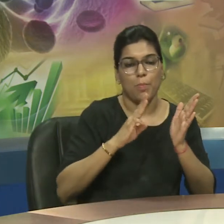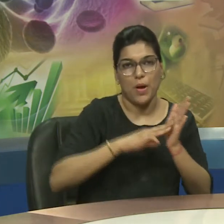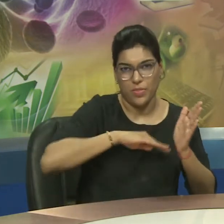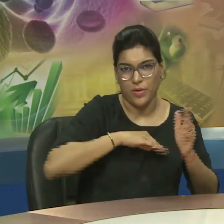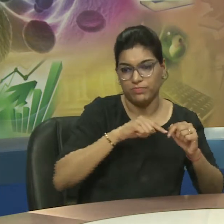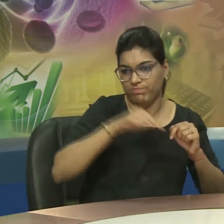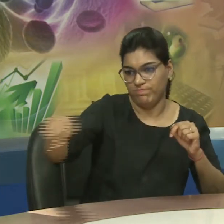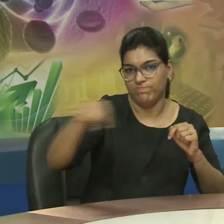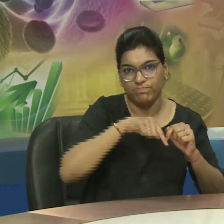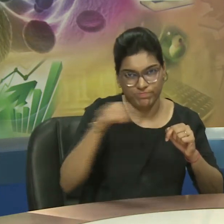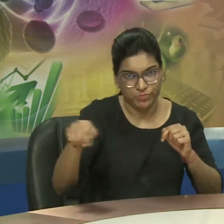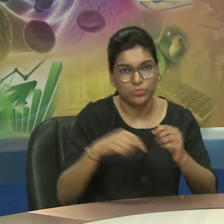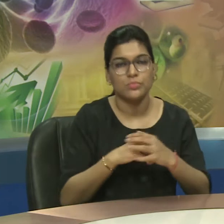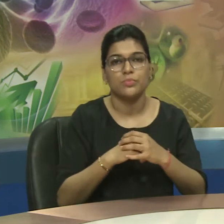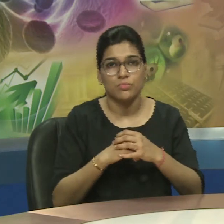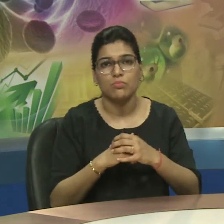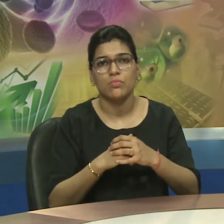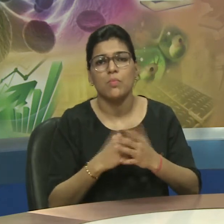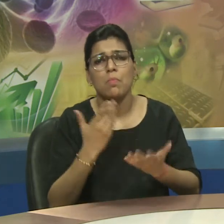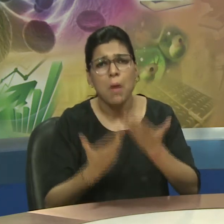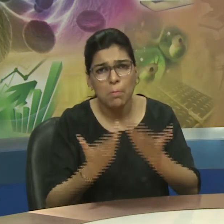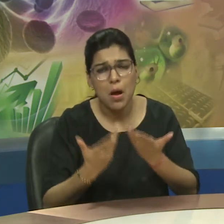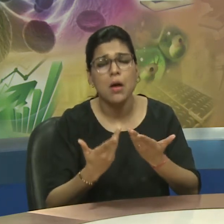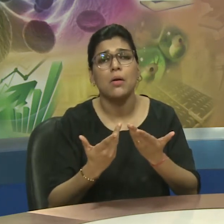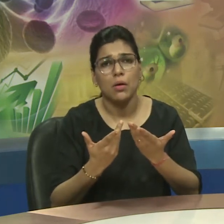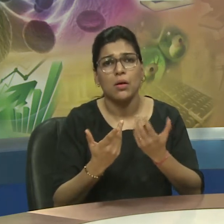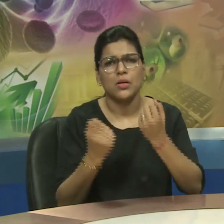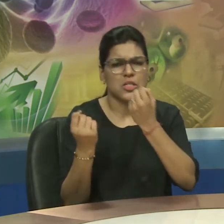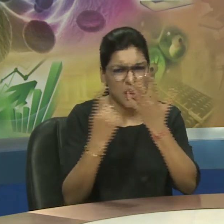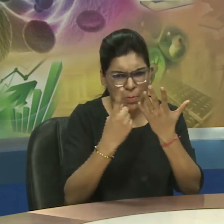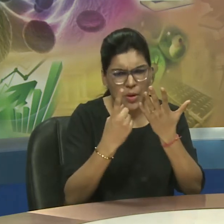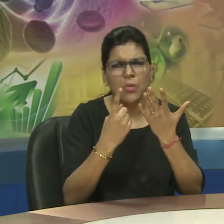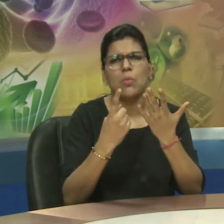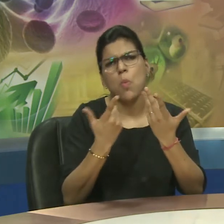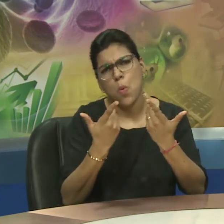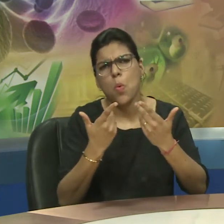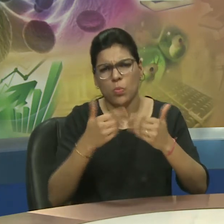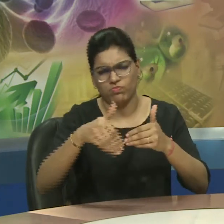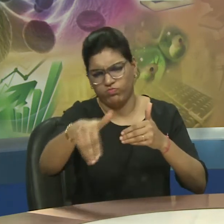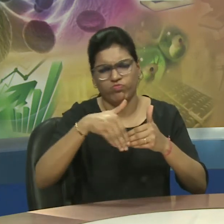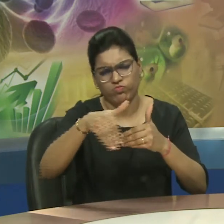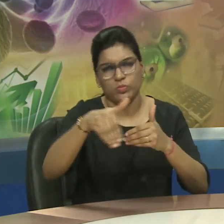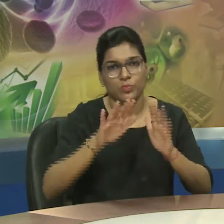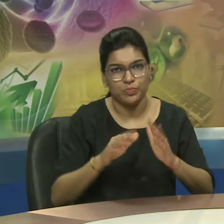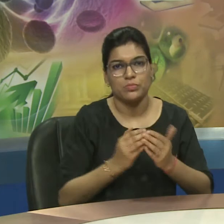voyage for a specific period of time.